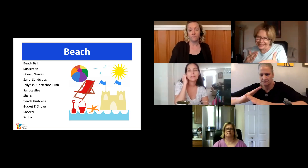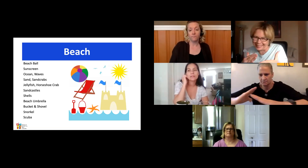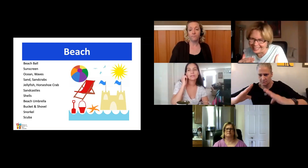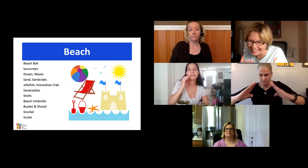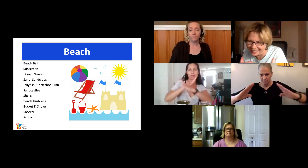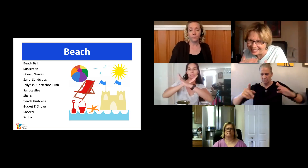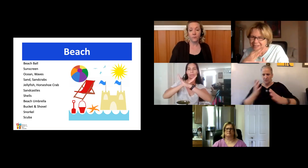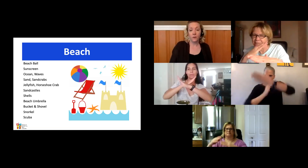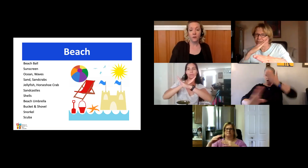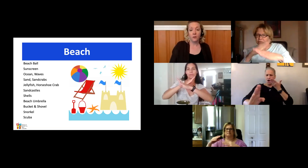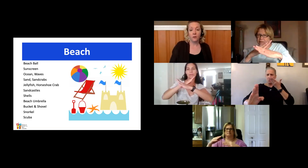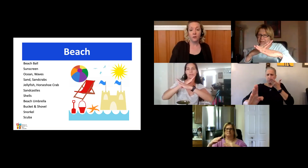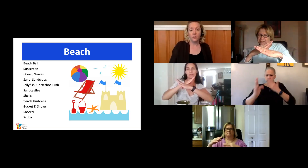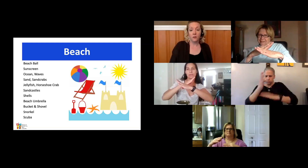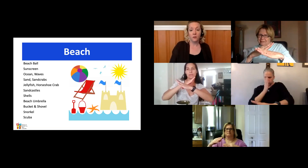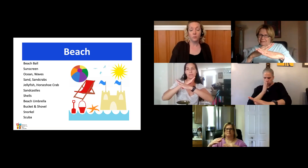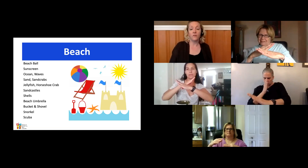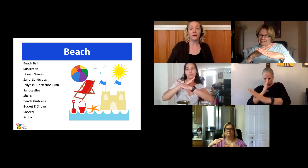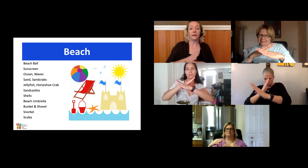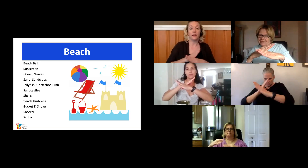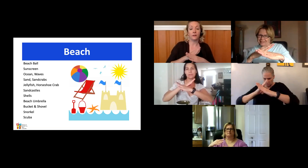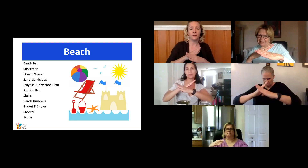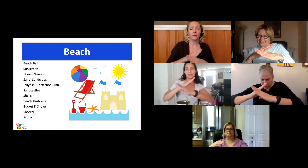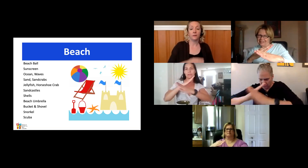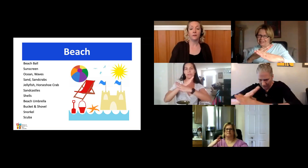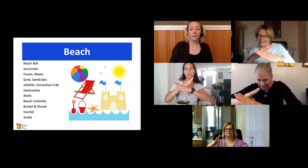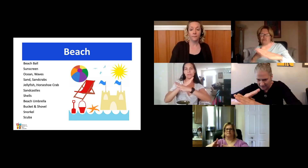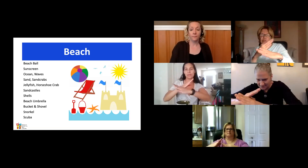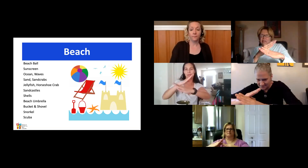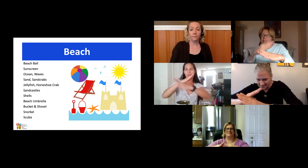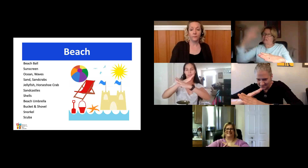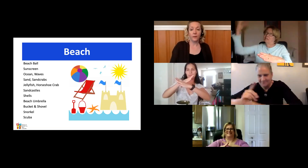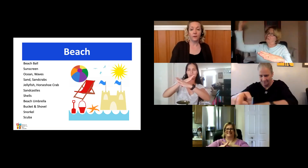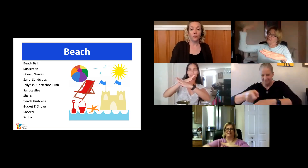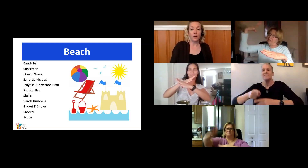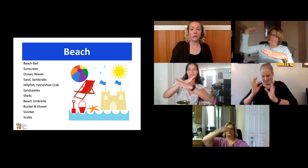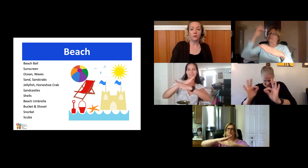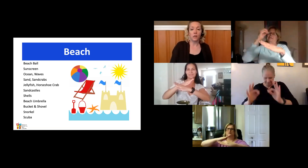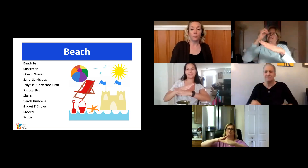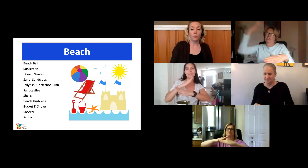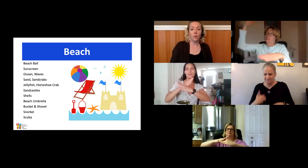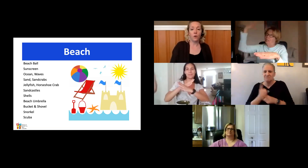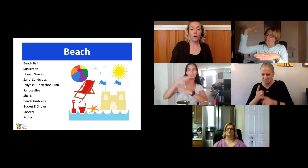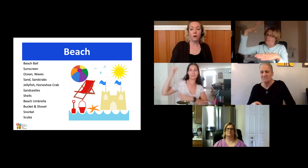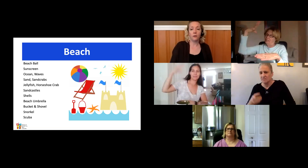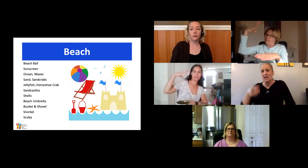Prevent, like this. Like karate chop. Whoa, there you go. There you go. Prevent.